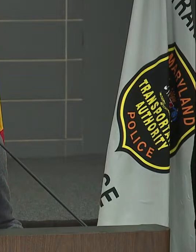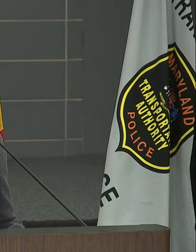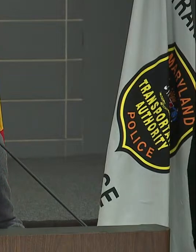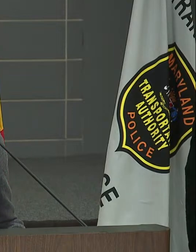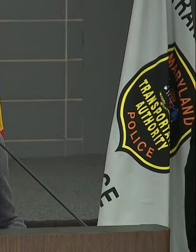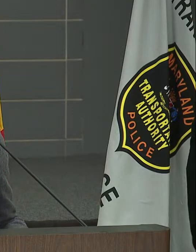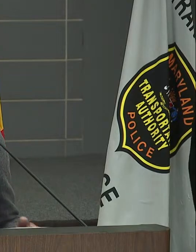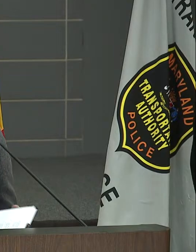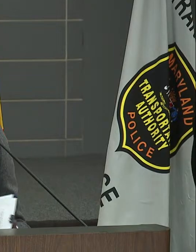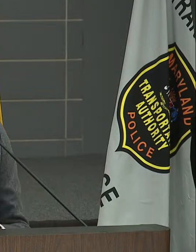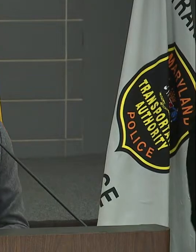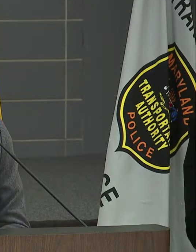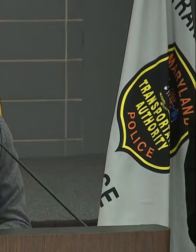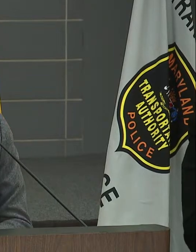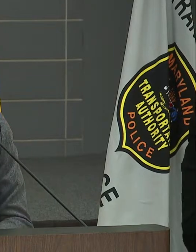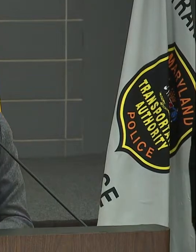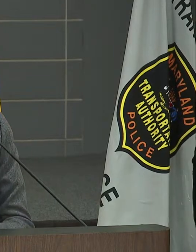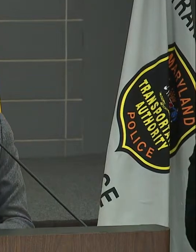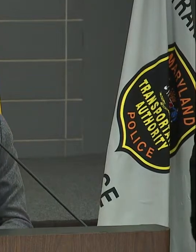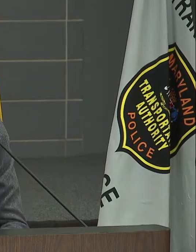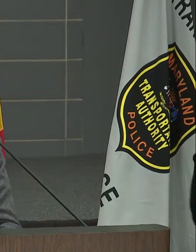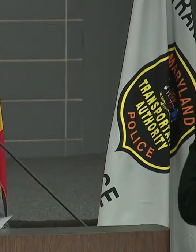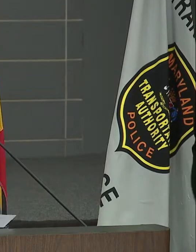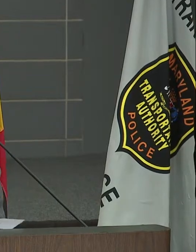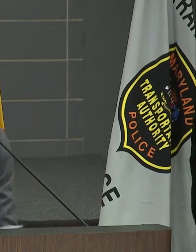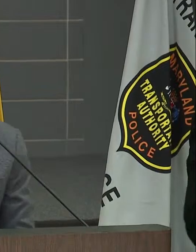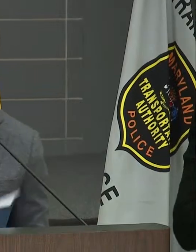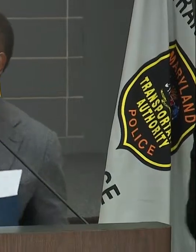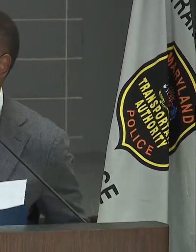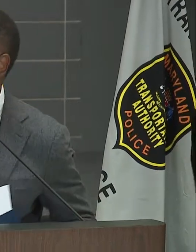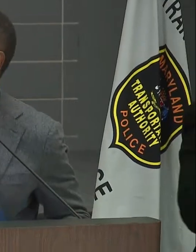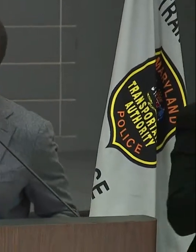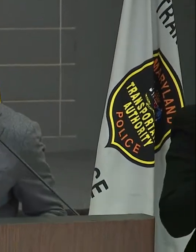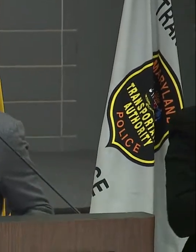couldn't be more proud to be here to support this effort. Thank you.